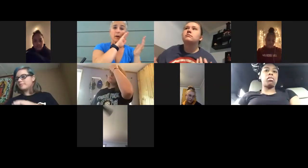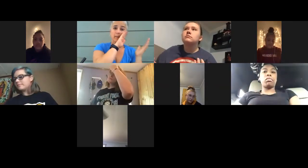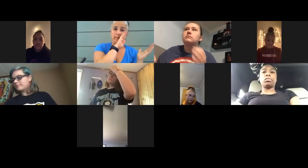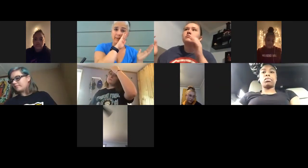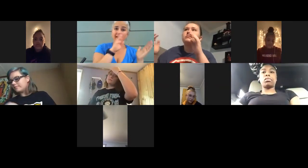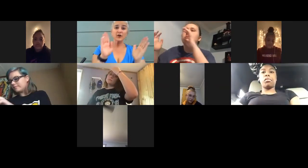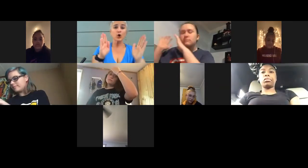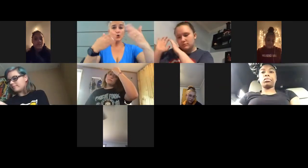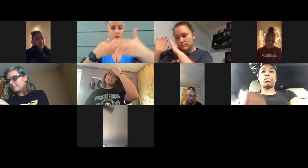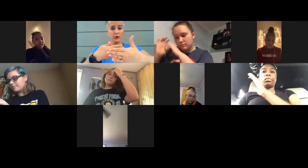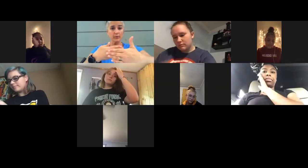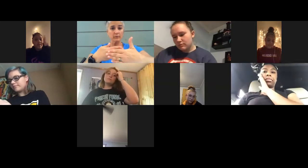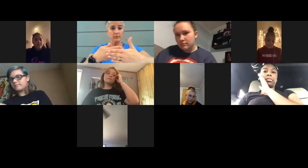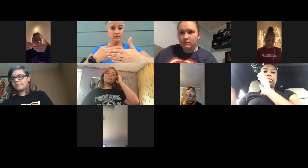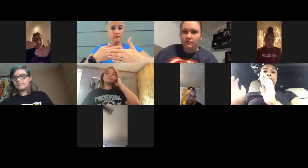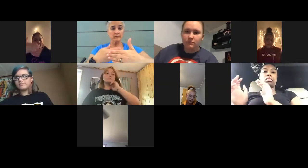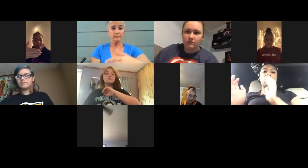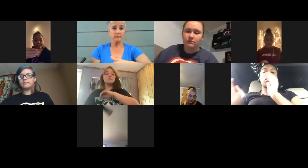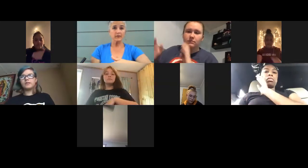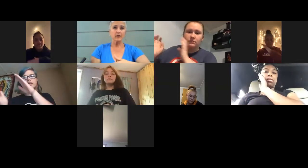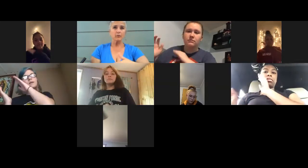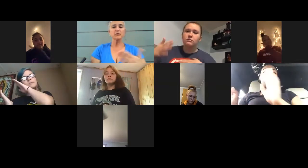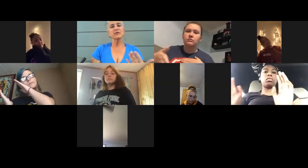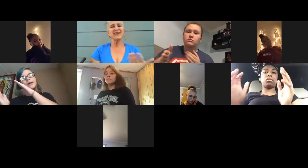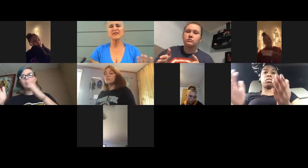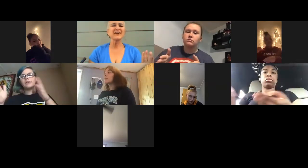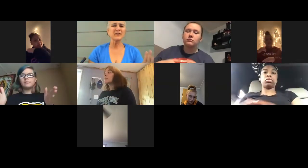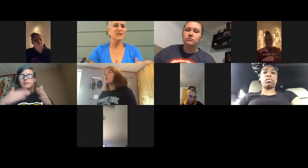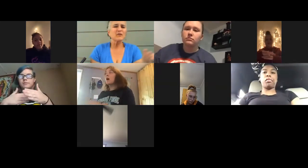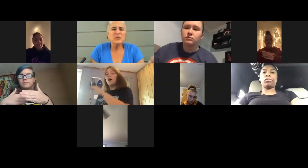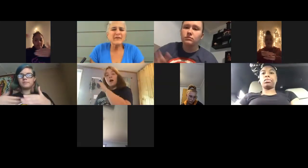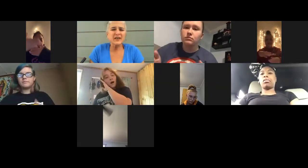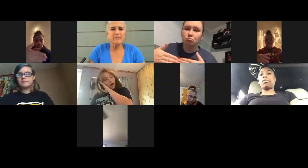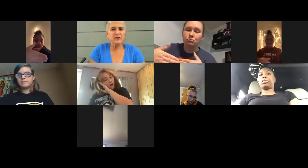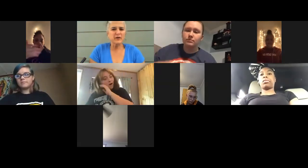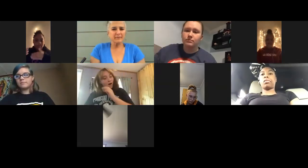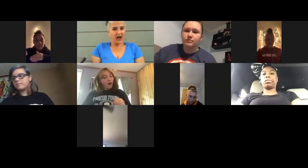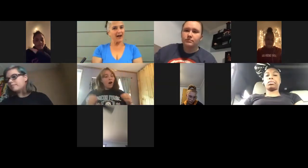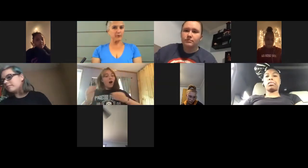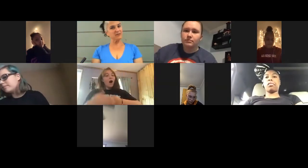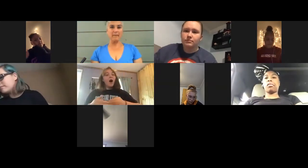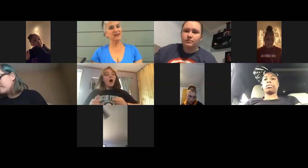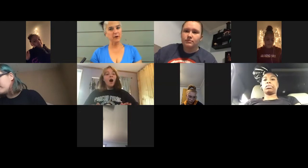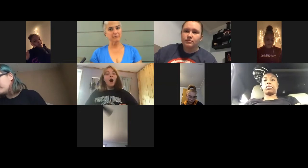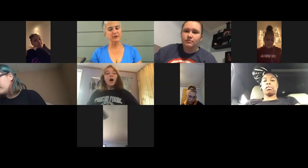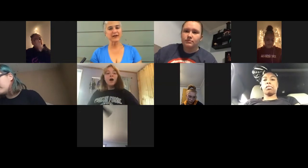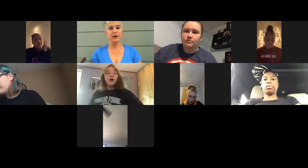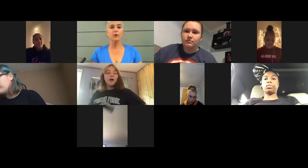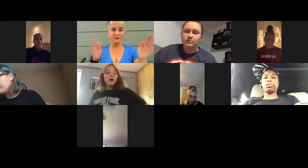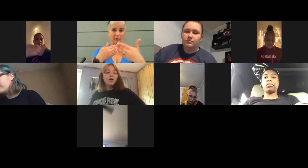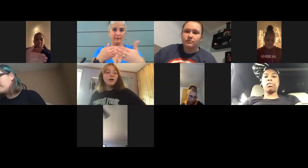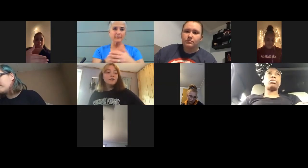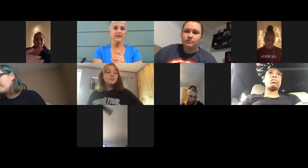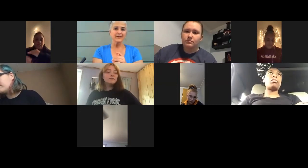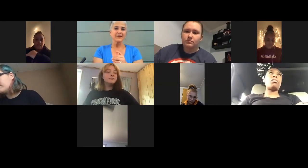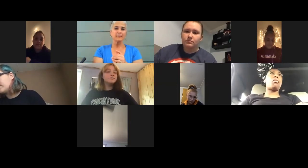Bedroom, bedroom. Which we never say bedroom. You're like, I'm going to my bedroom. You say, no, I'm